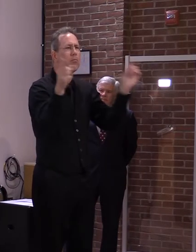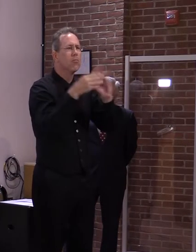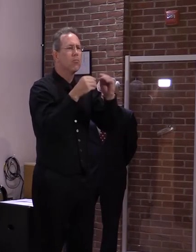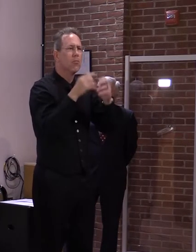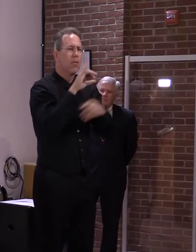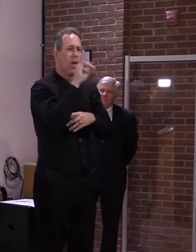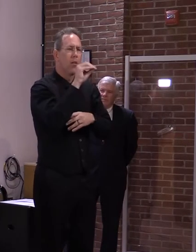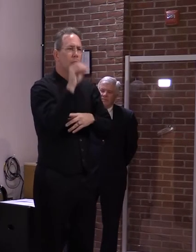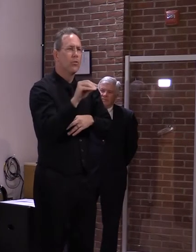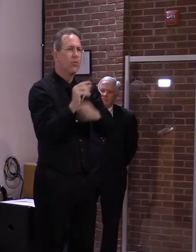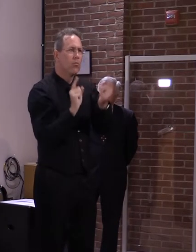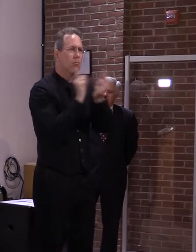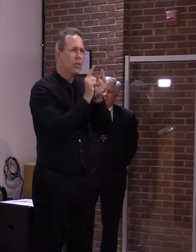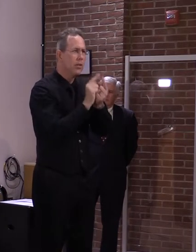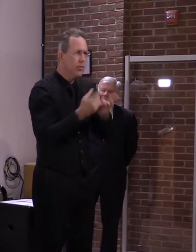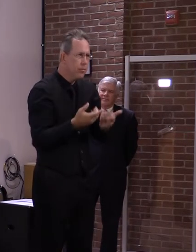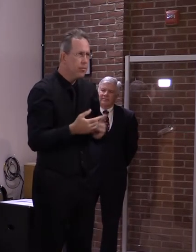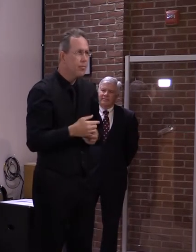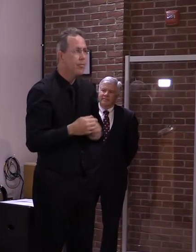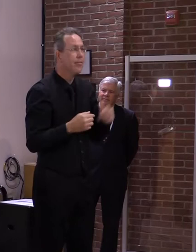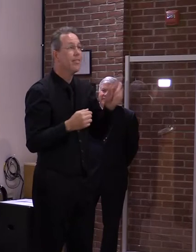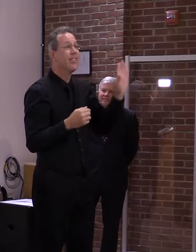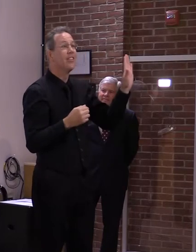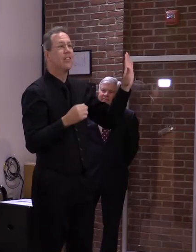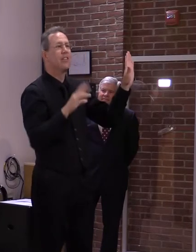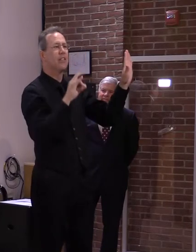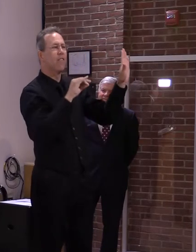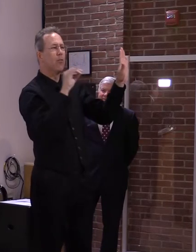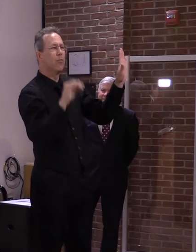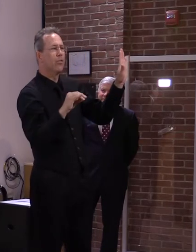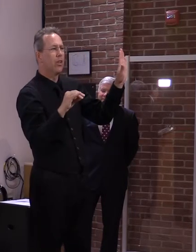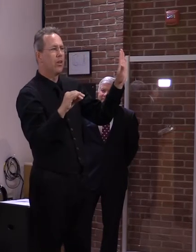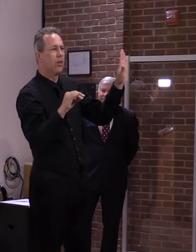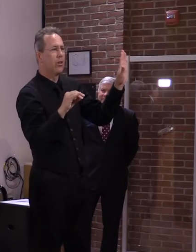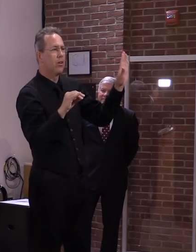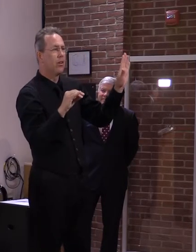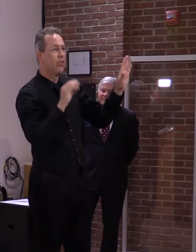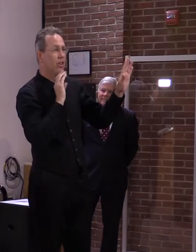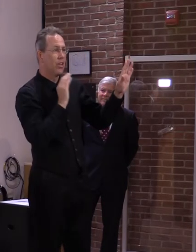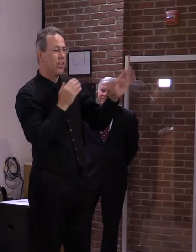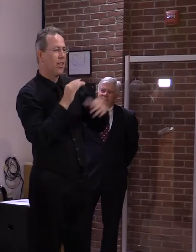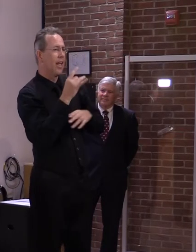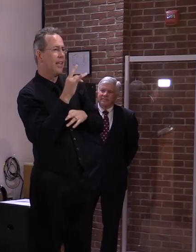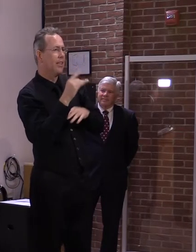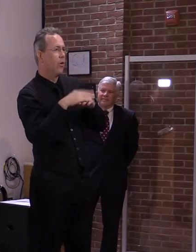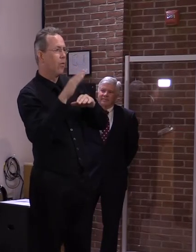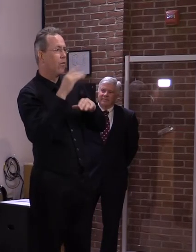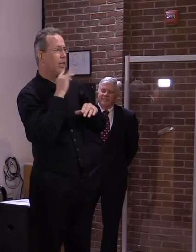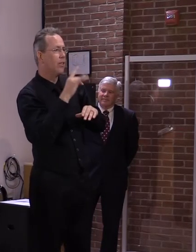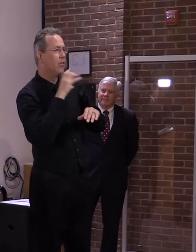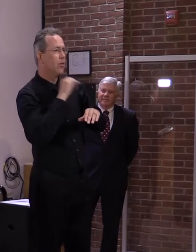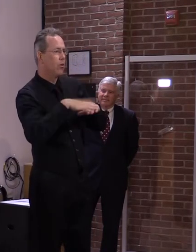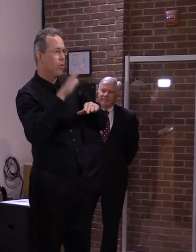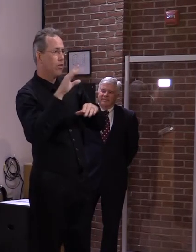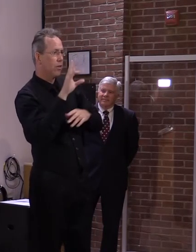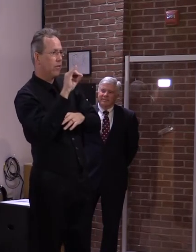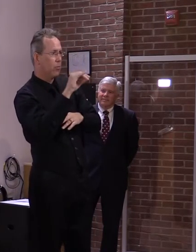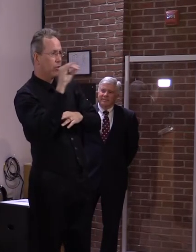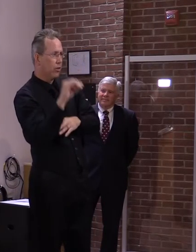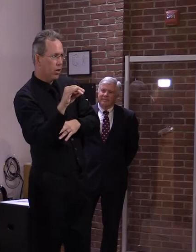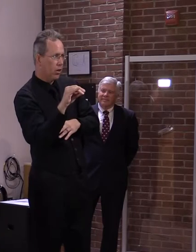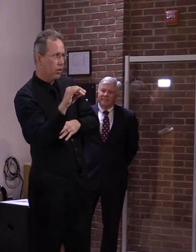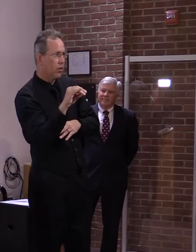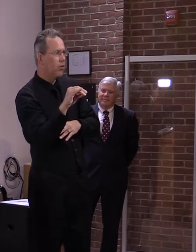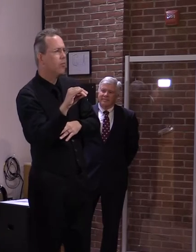and over at this point, and by the 4th of July, and that's for the entire country. And